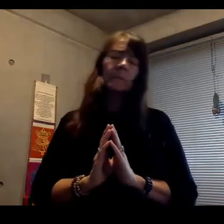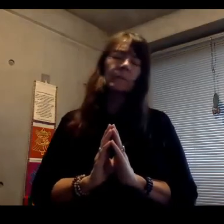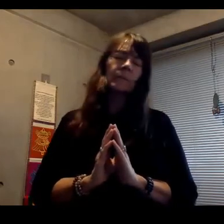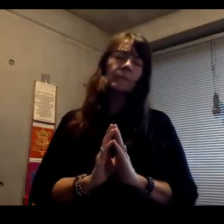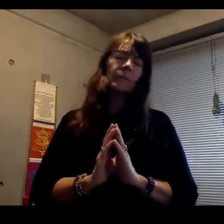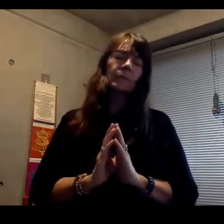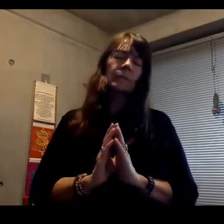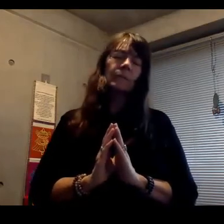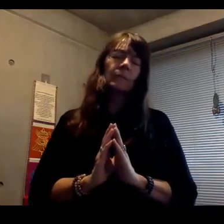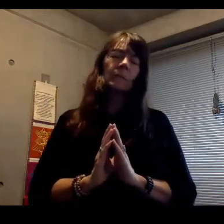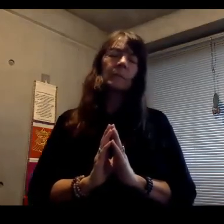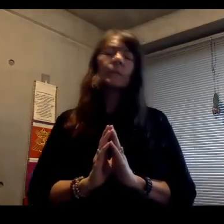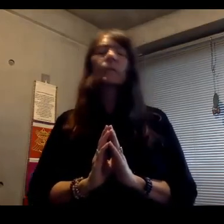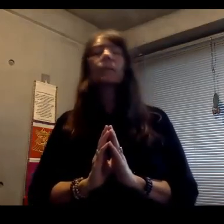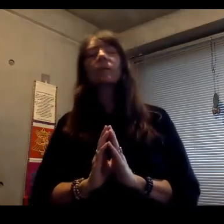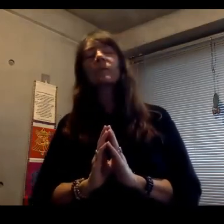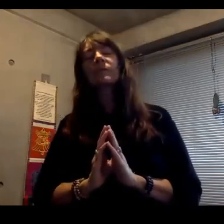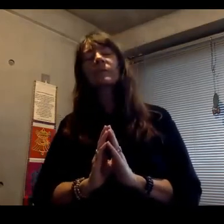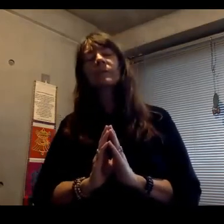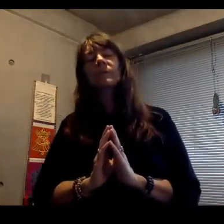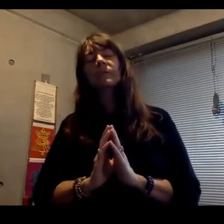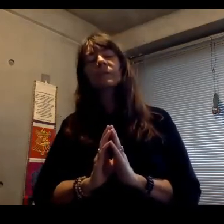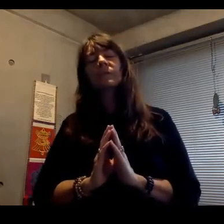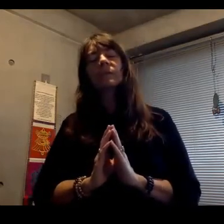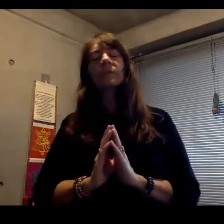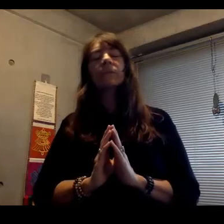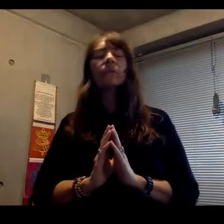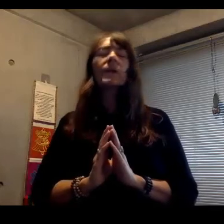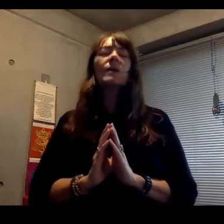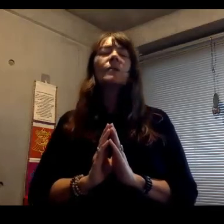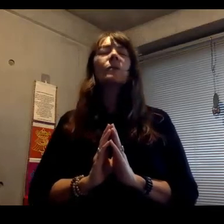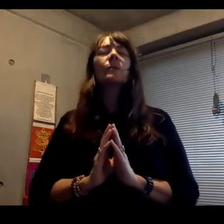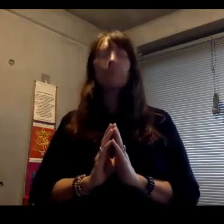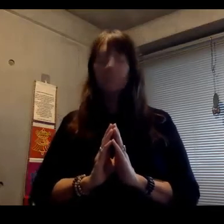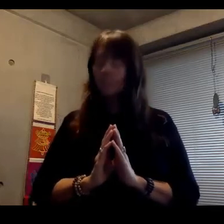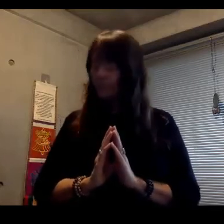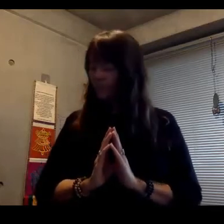there's a different way to approach being a human? But then it